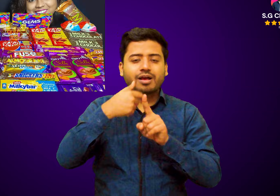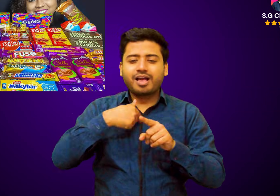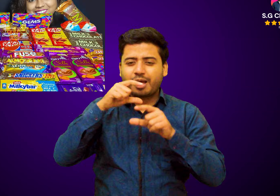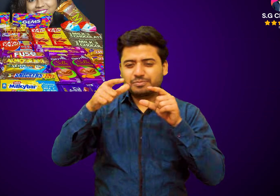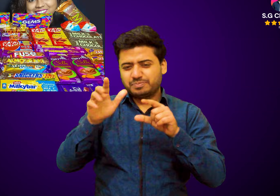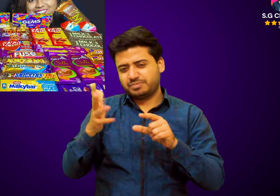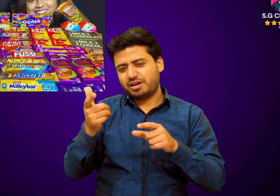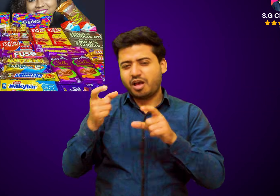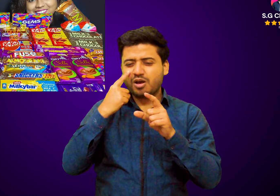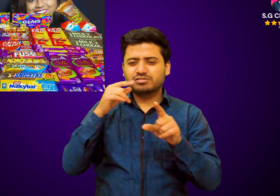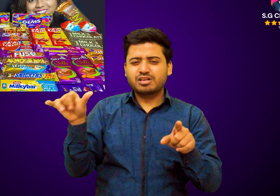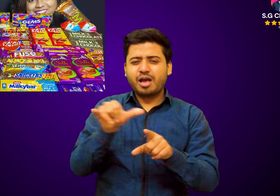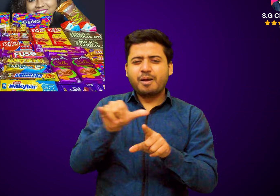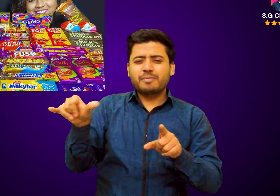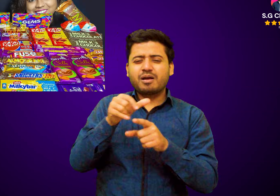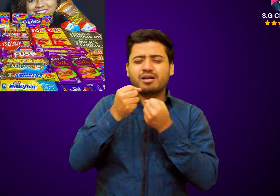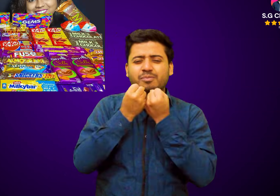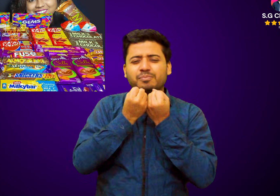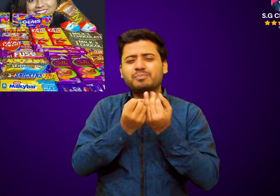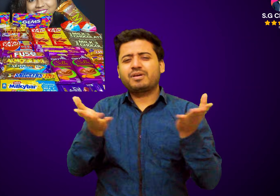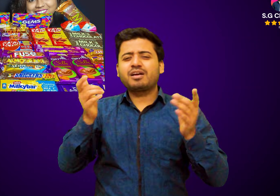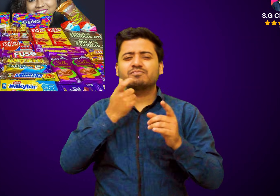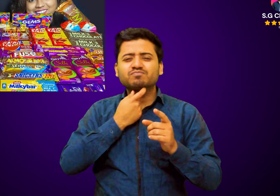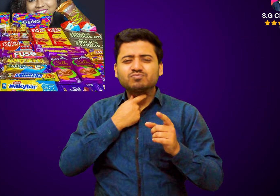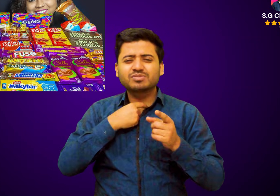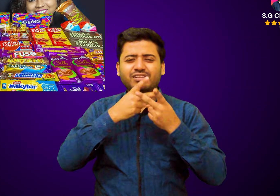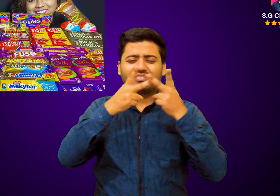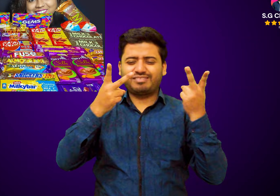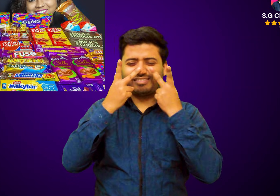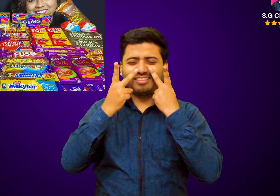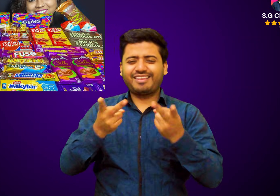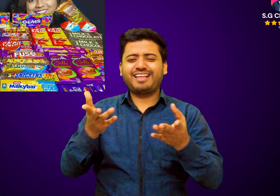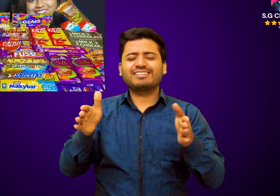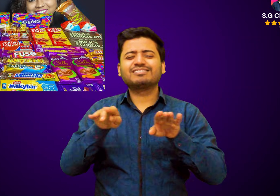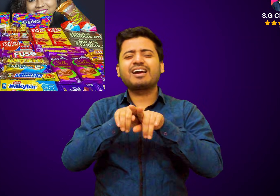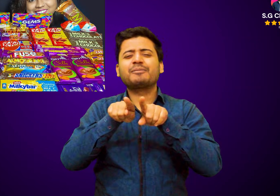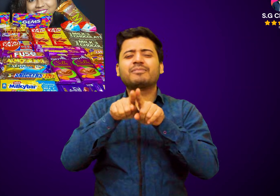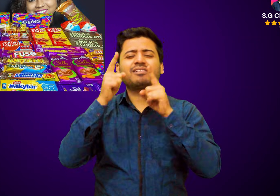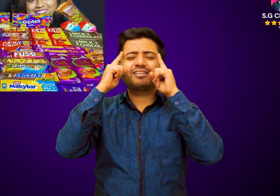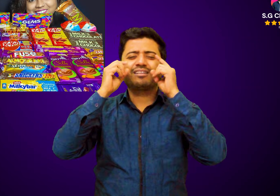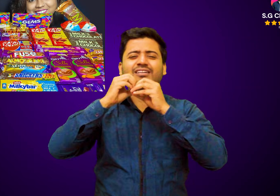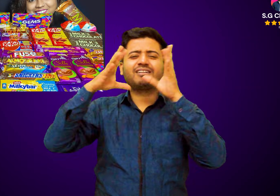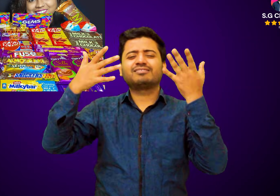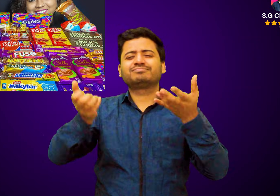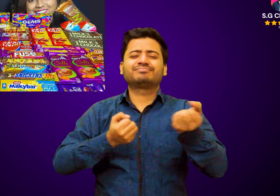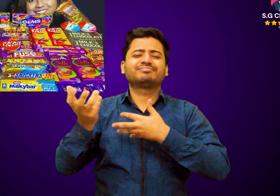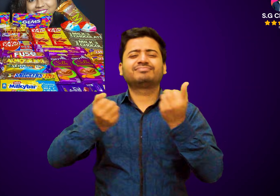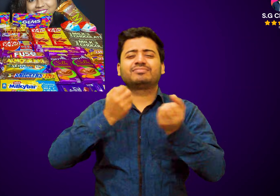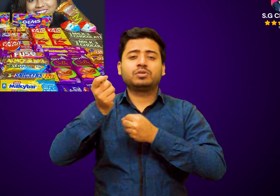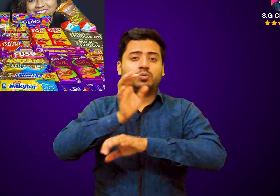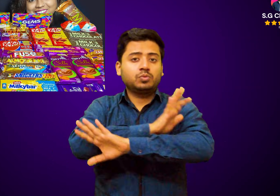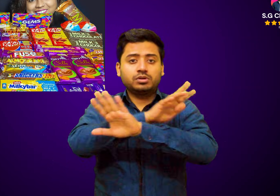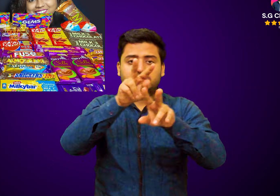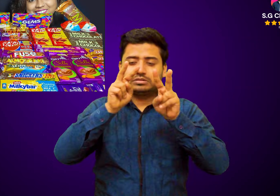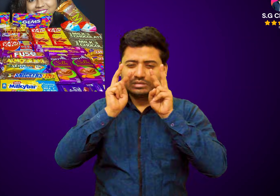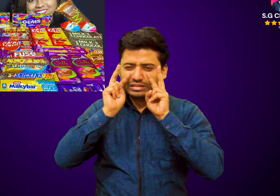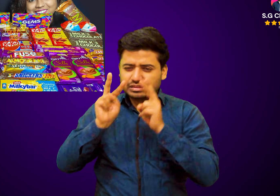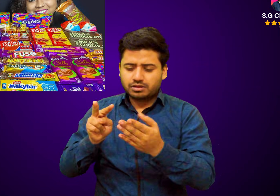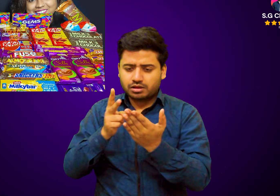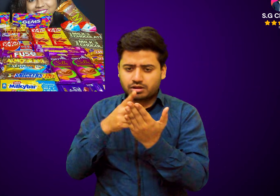flour, while healthier options focus on higher cocoa content and fewer ingredients, with recommended brands like The Whole Truth, Bon